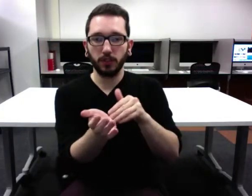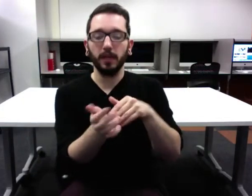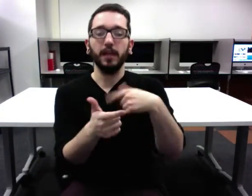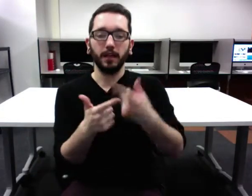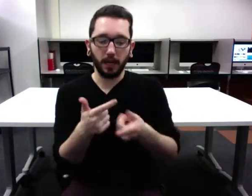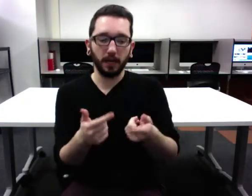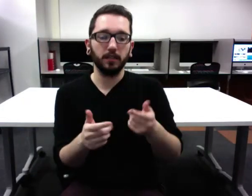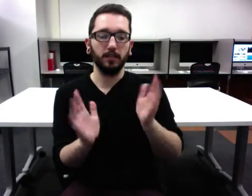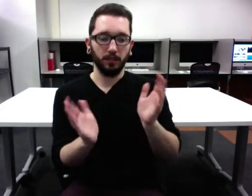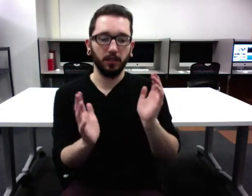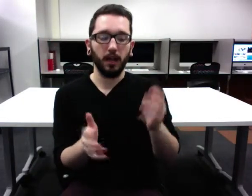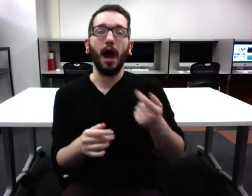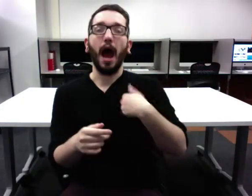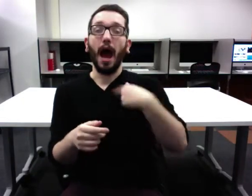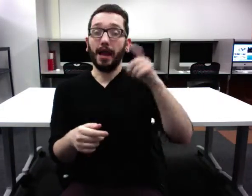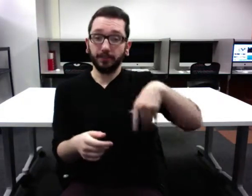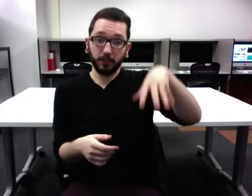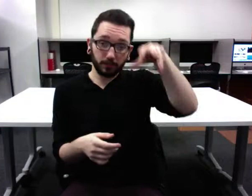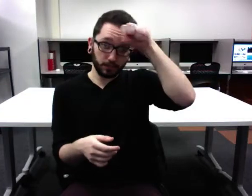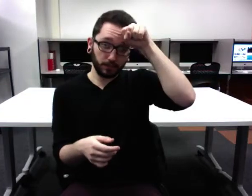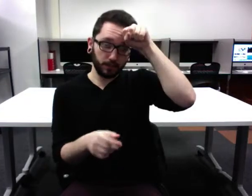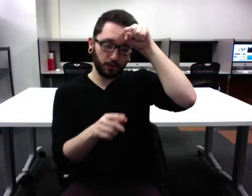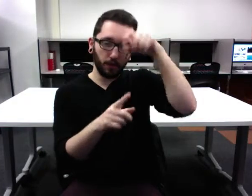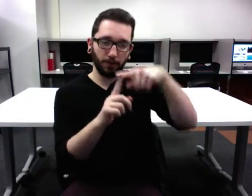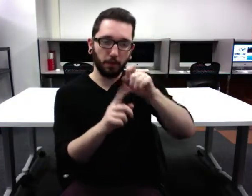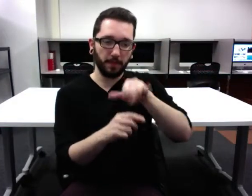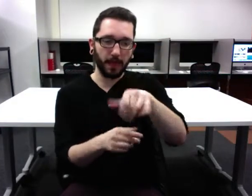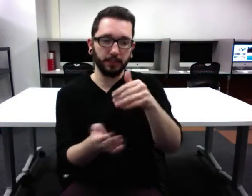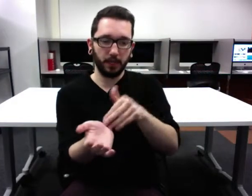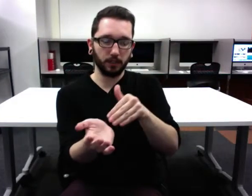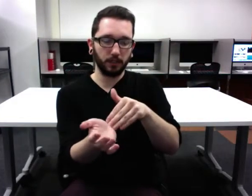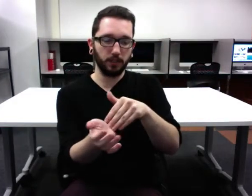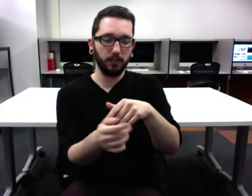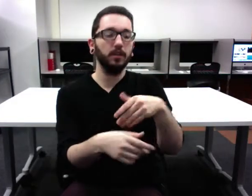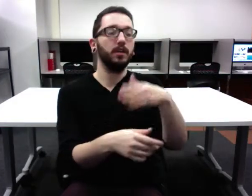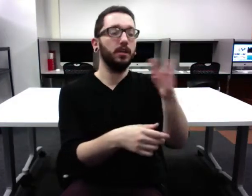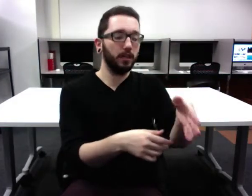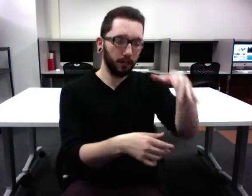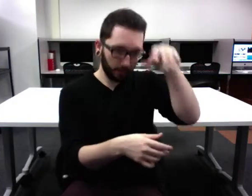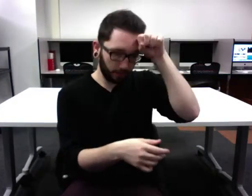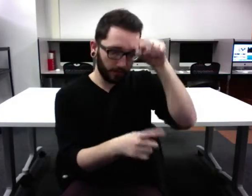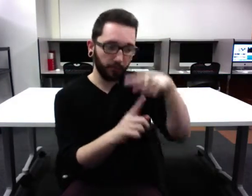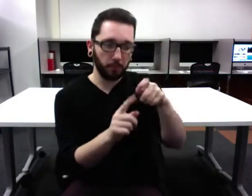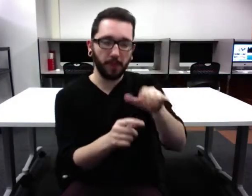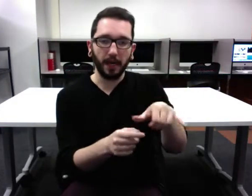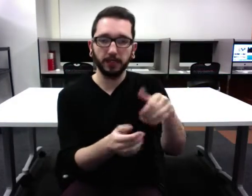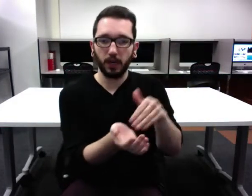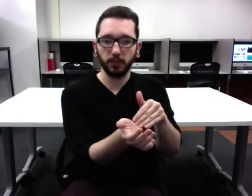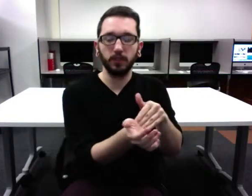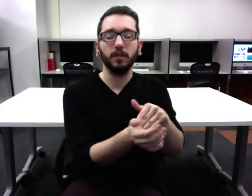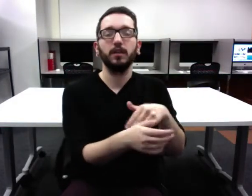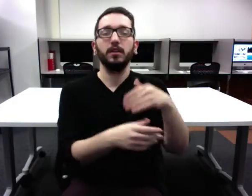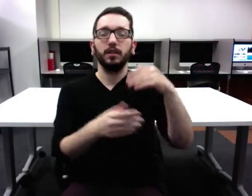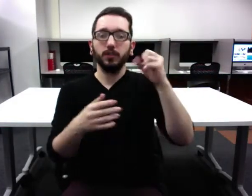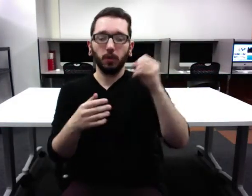from practitioners. And so that's been a concern to people. Particularly as you age, you'll find that you have polypharmacy, people